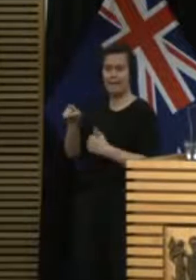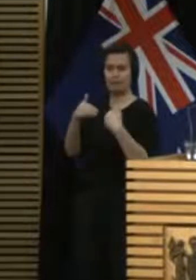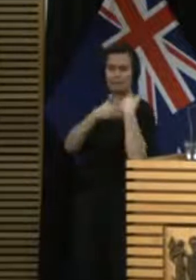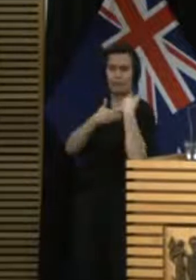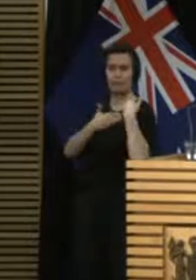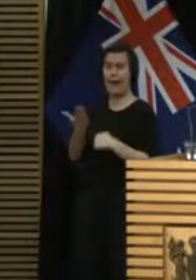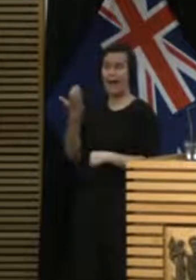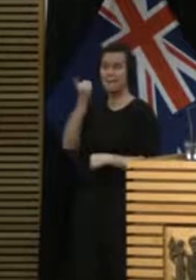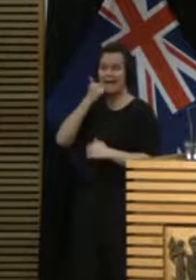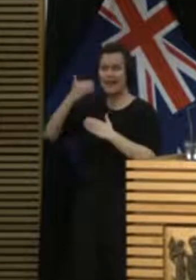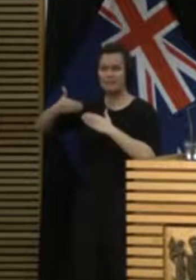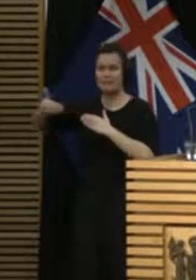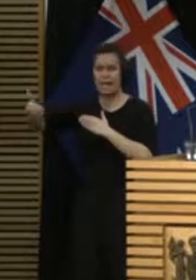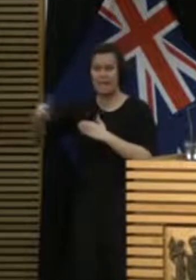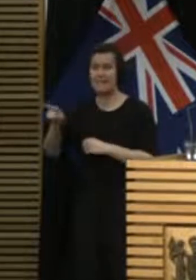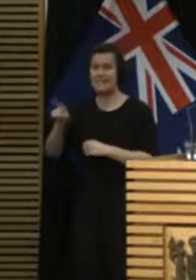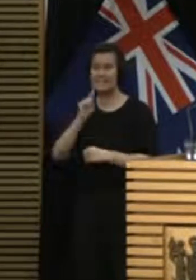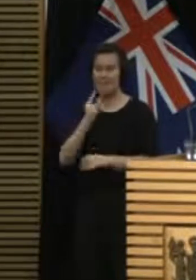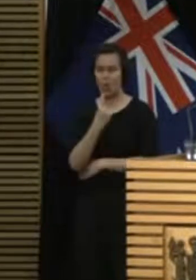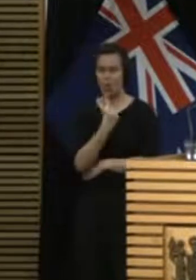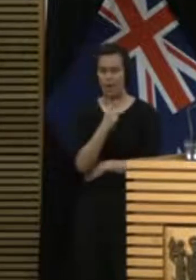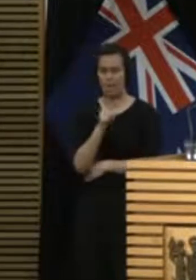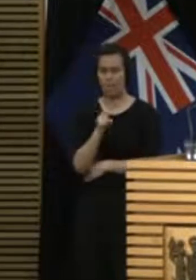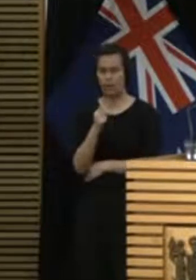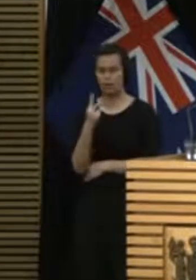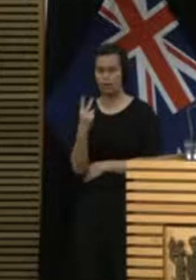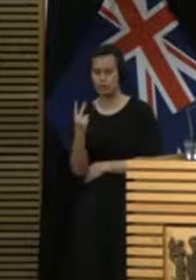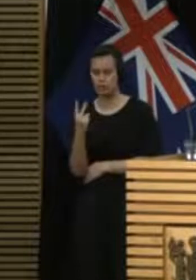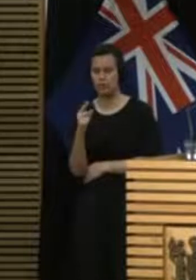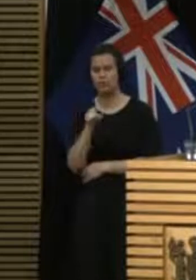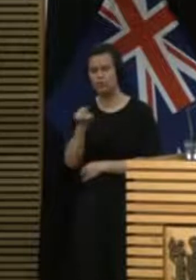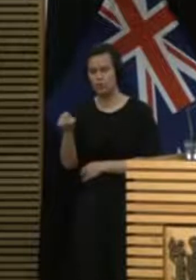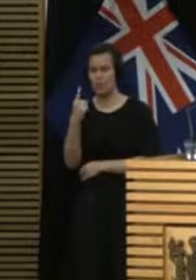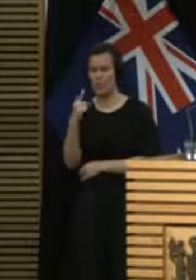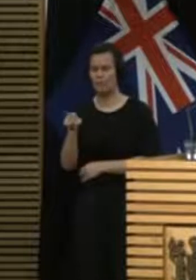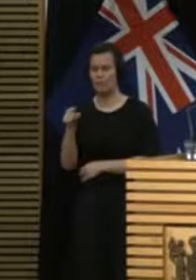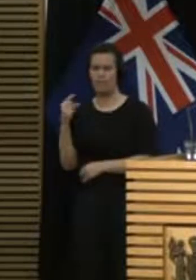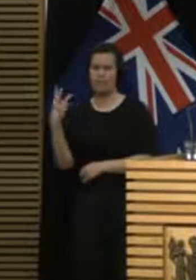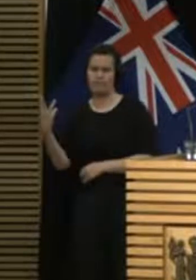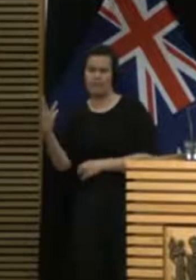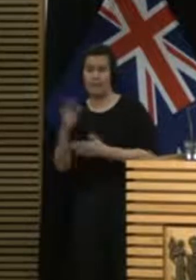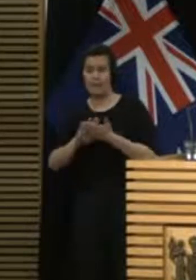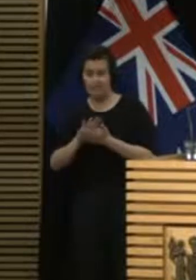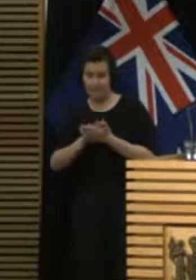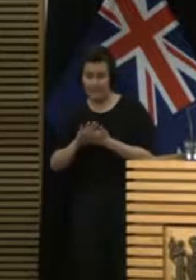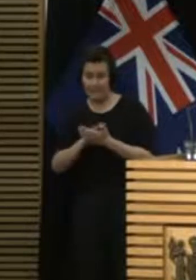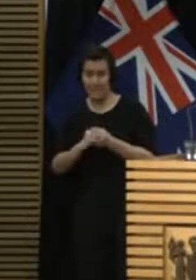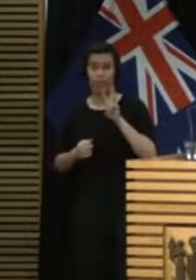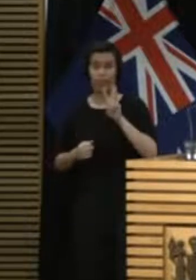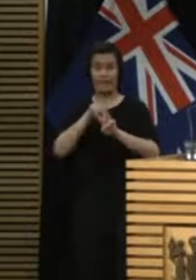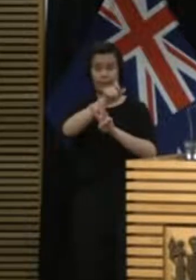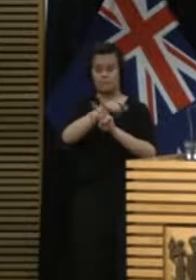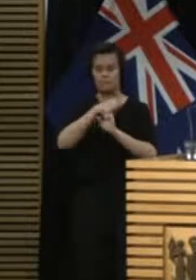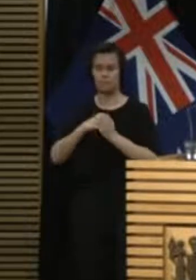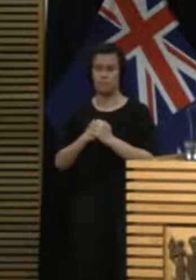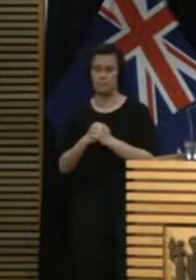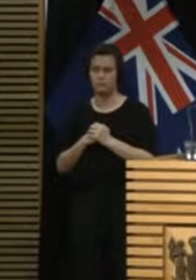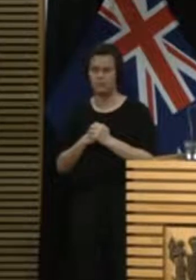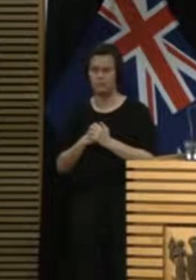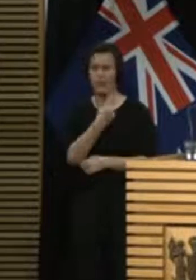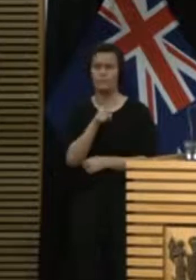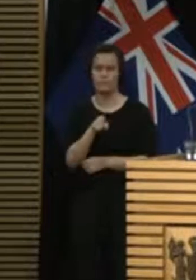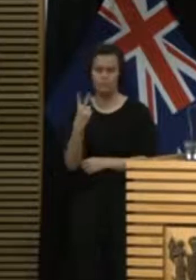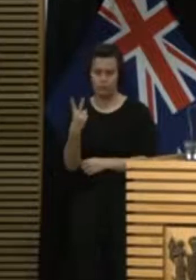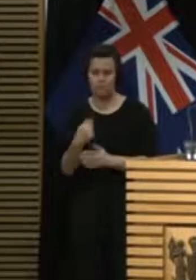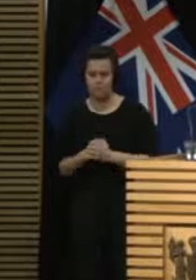is still in his model between 1.2 and 1.3. One of the things you would have seen over the weekend, and it's clear in the figures today, is